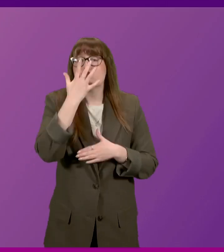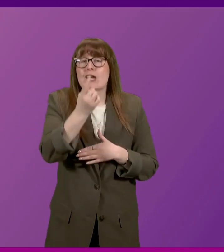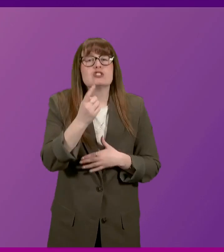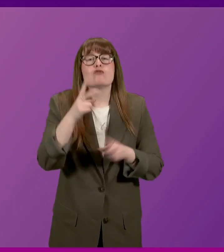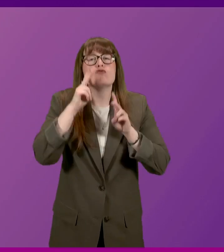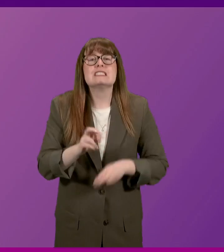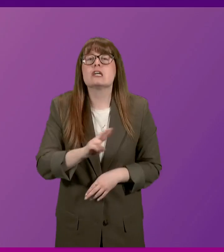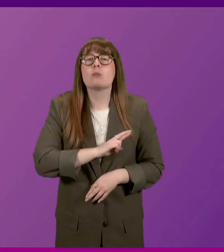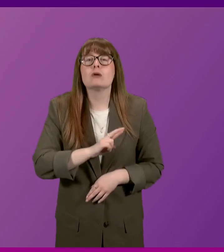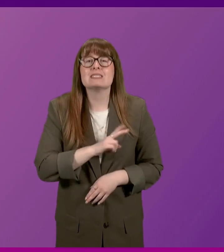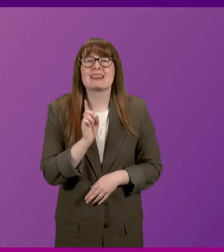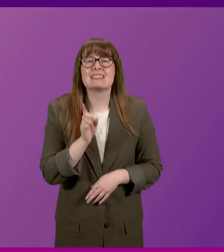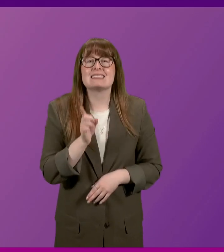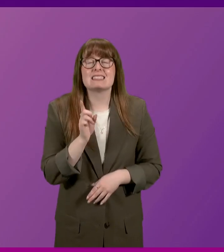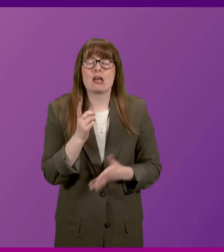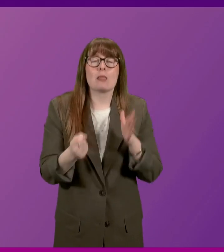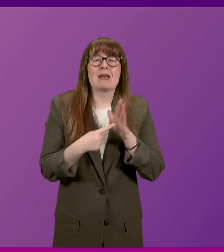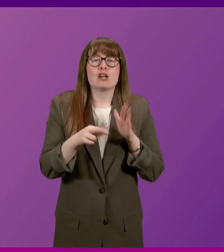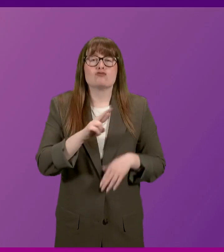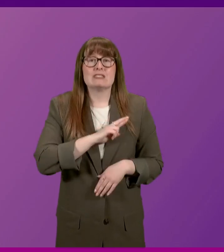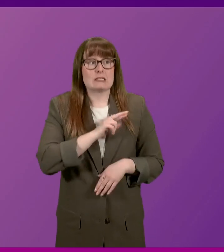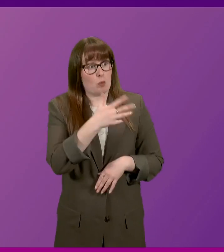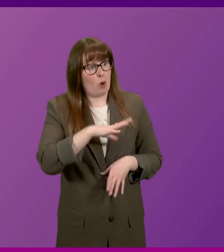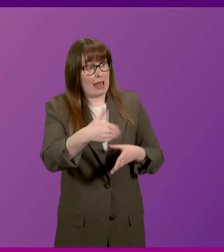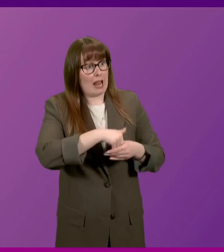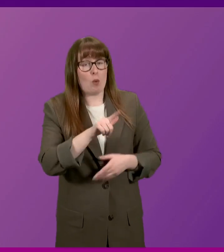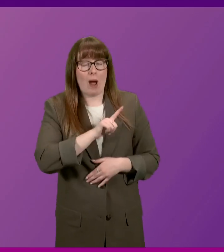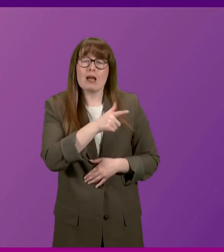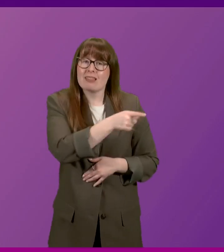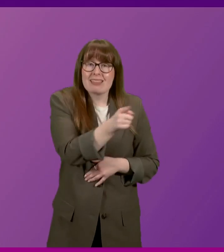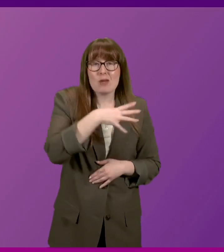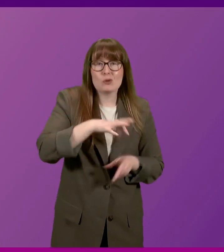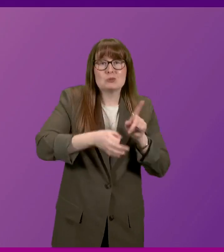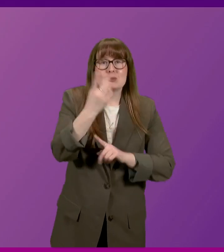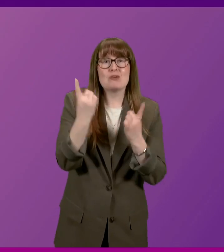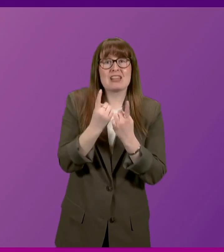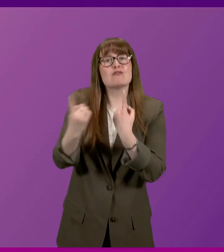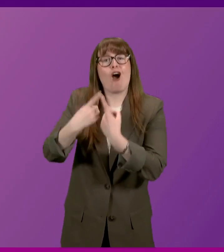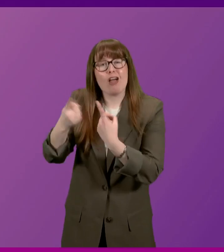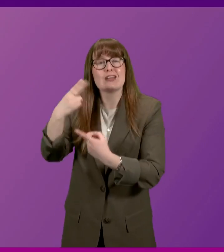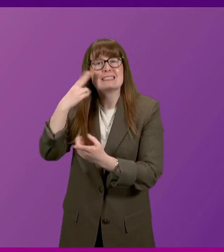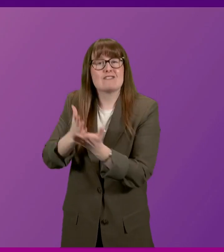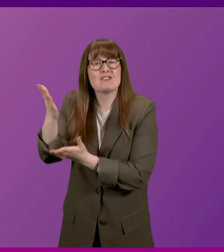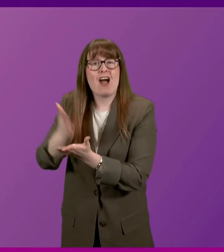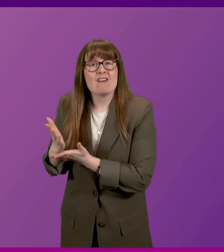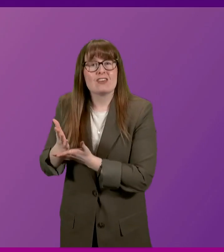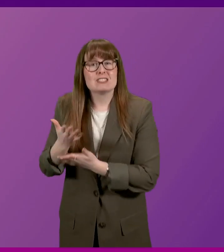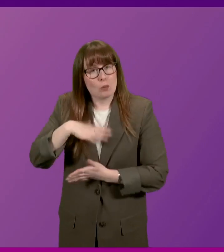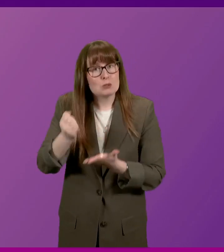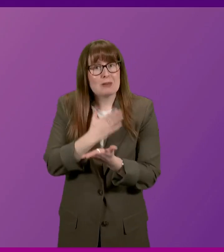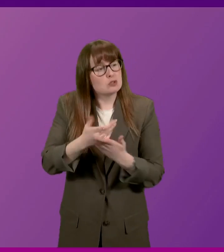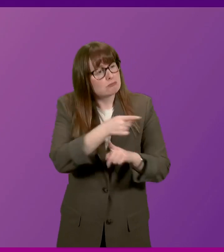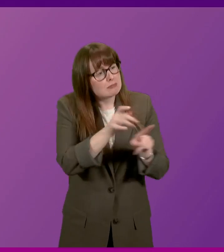and to, well, the main reason they wanted to take part was to improve things for deaf victim survivors. But that's still a